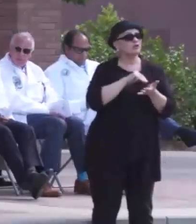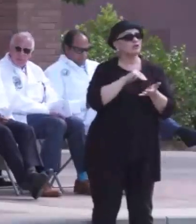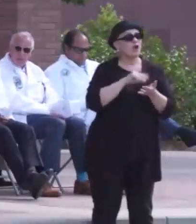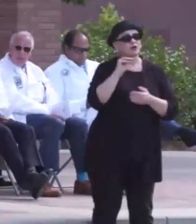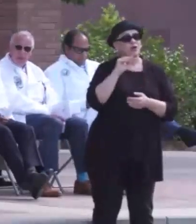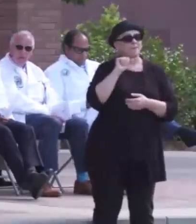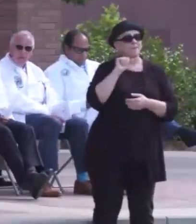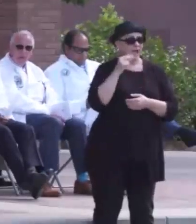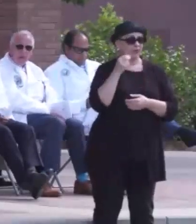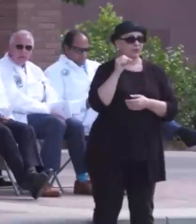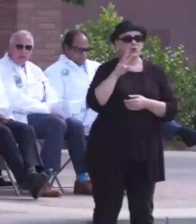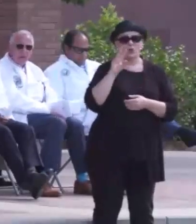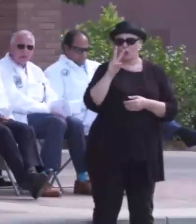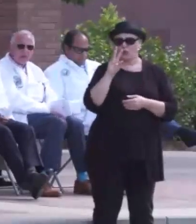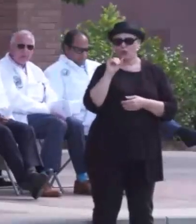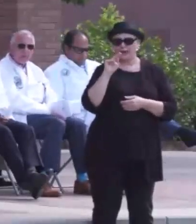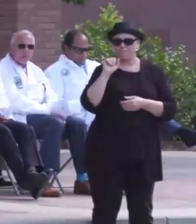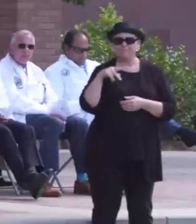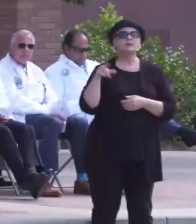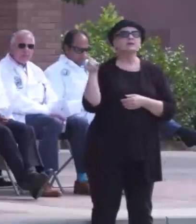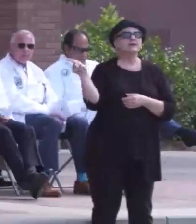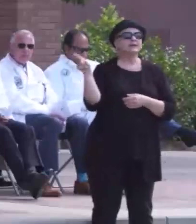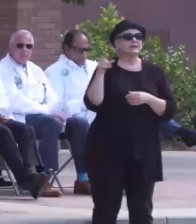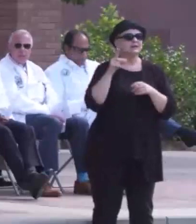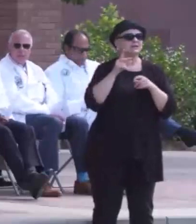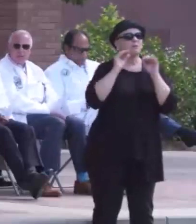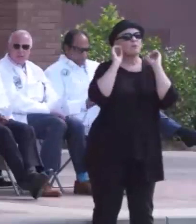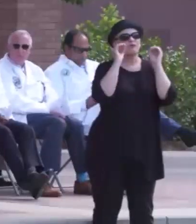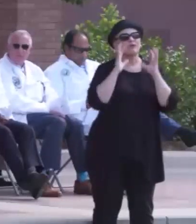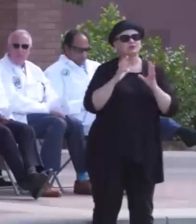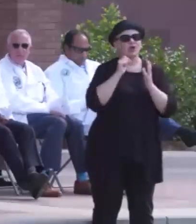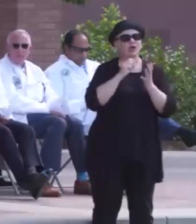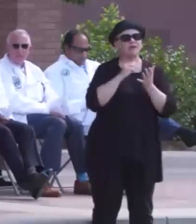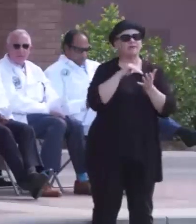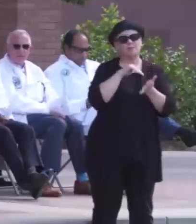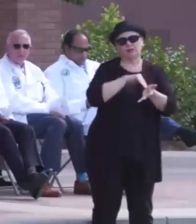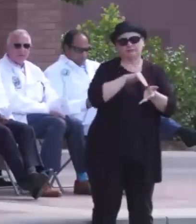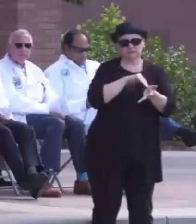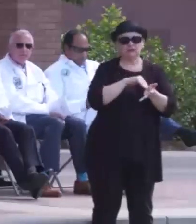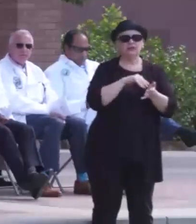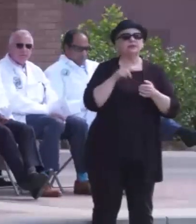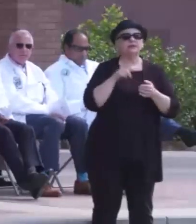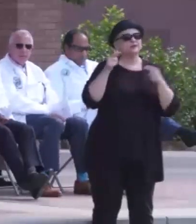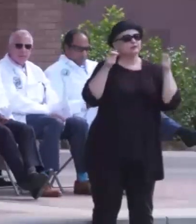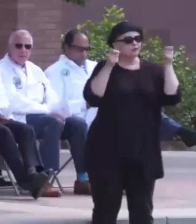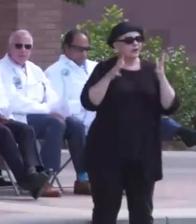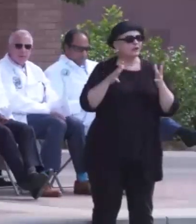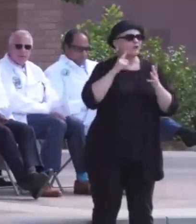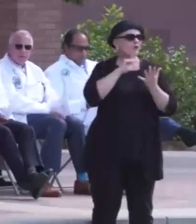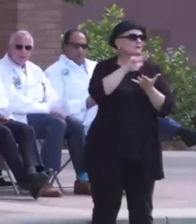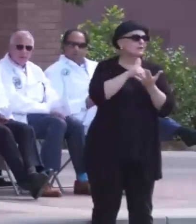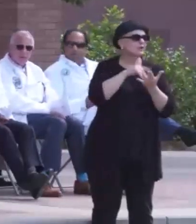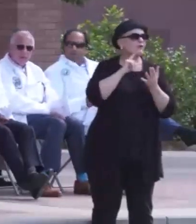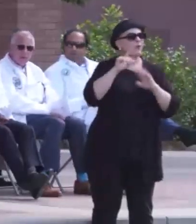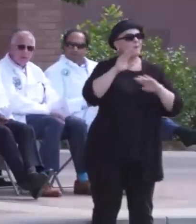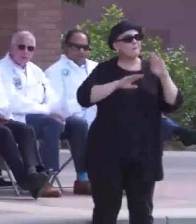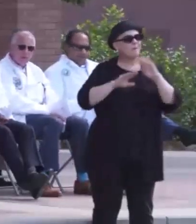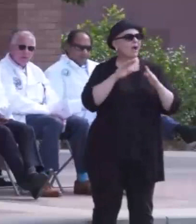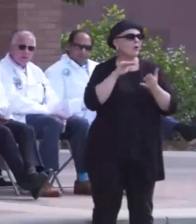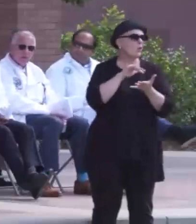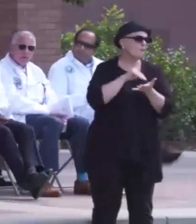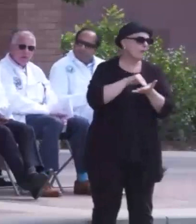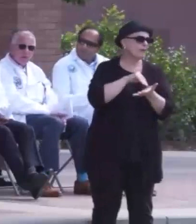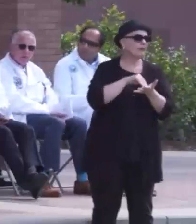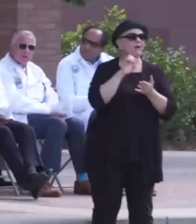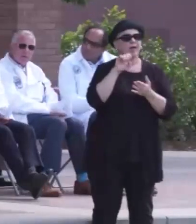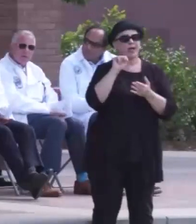As I mentioned earlier, he's a professor of medicine, chair, the director of our Center for Biomedical Ethics and Humanities, which is housed